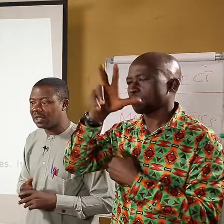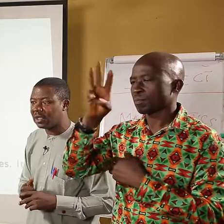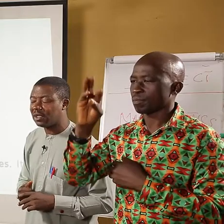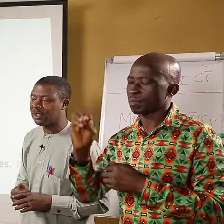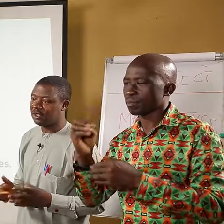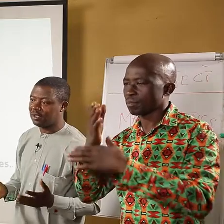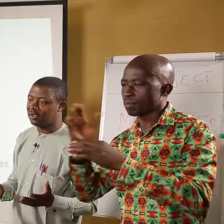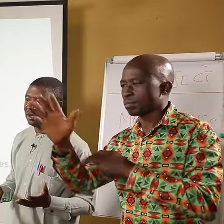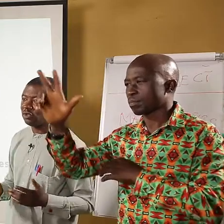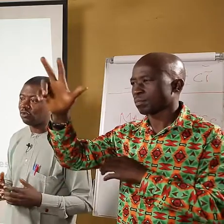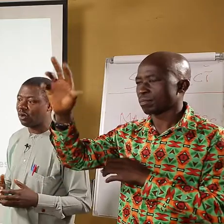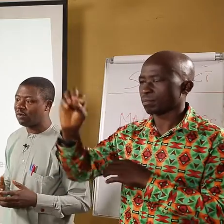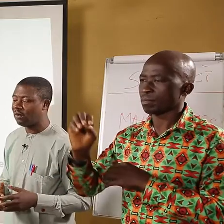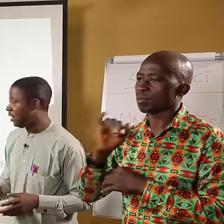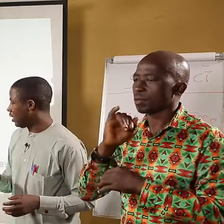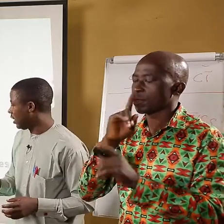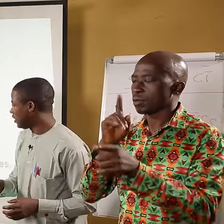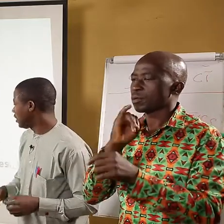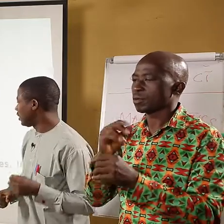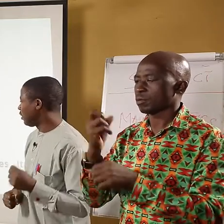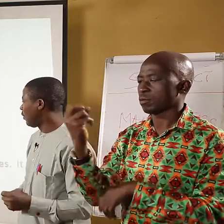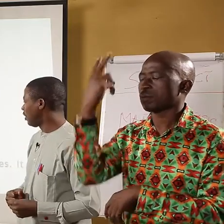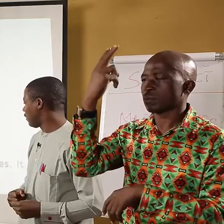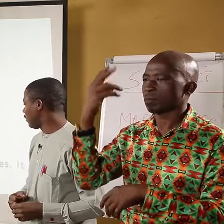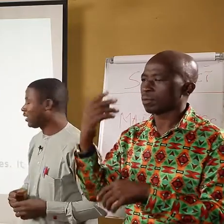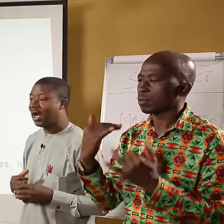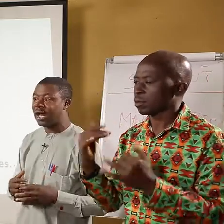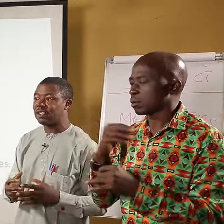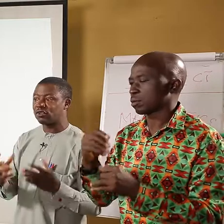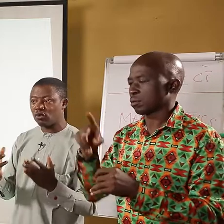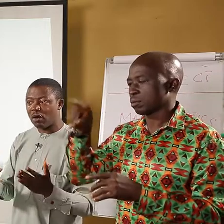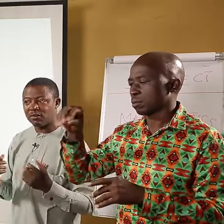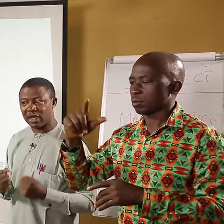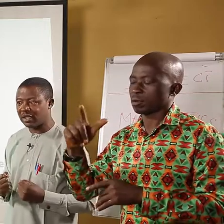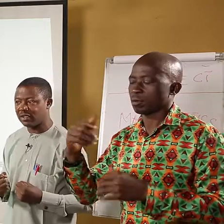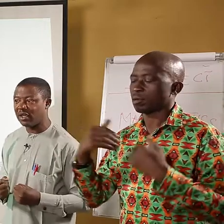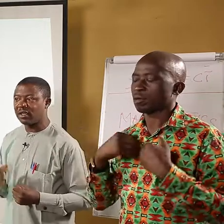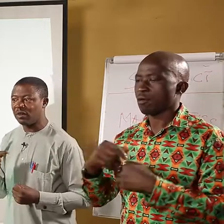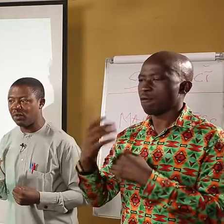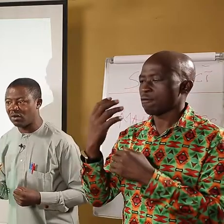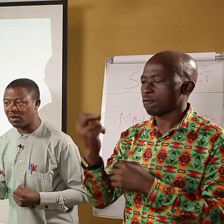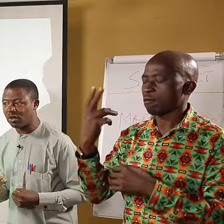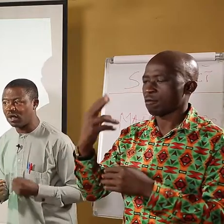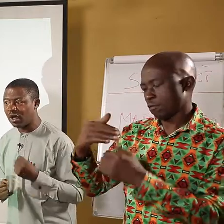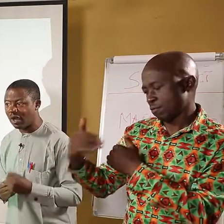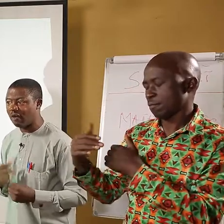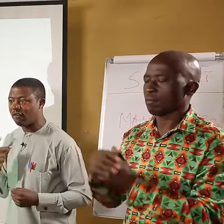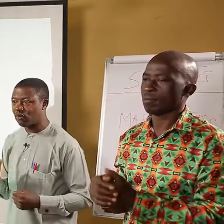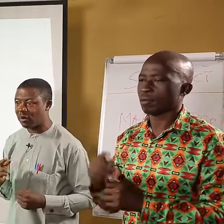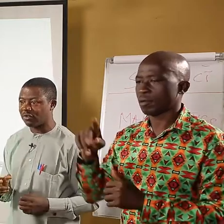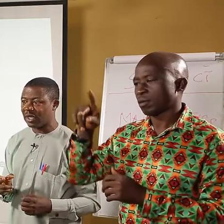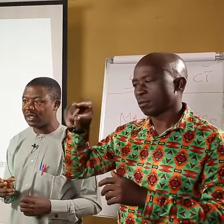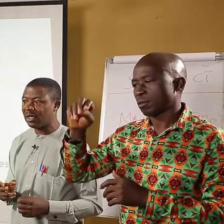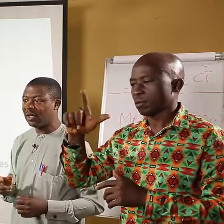by 30, the result is 12. Hence, the polygon has 12 sides. The polygon